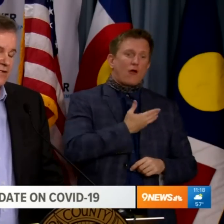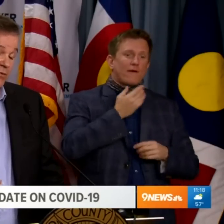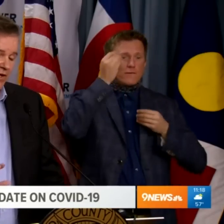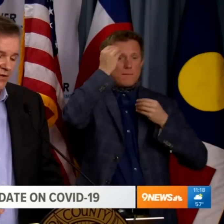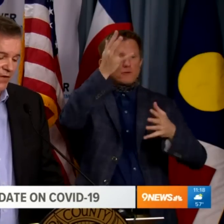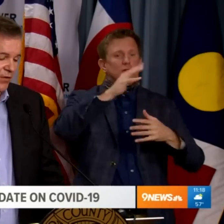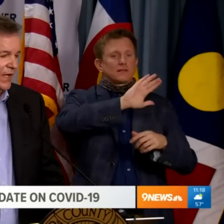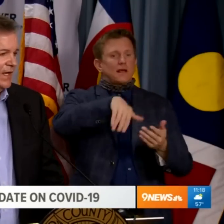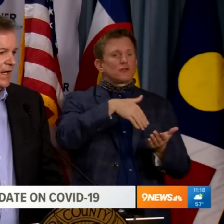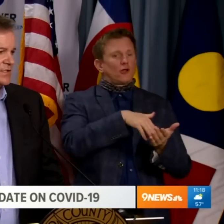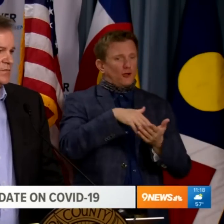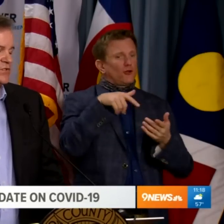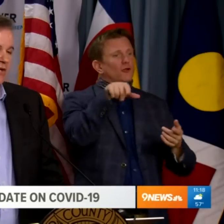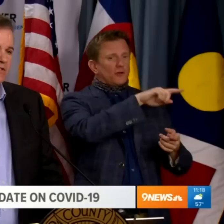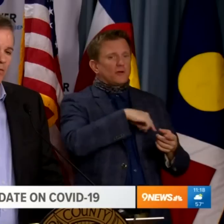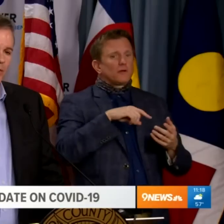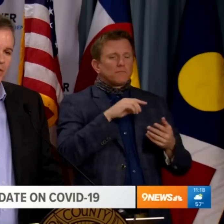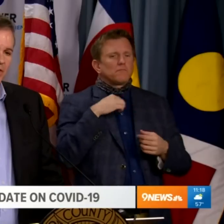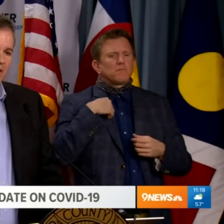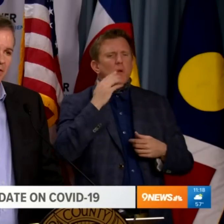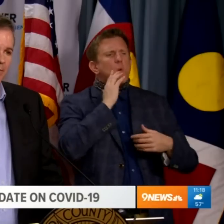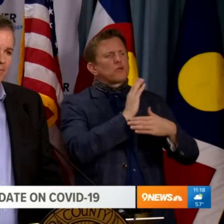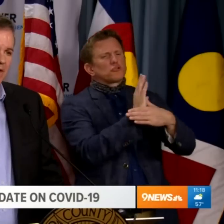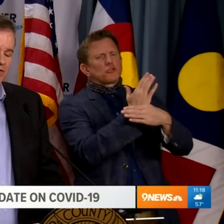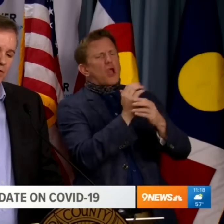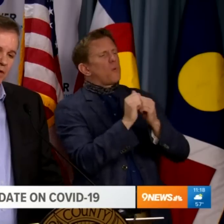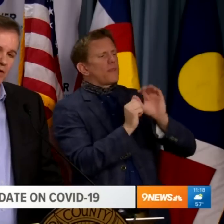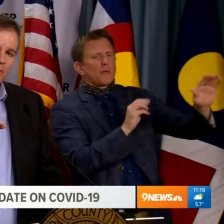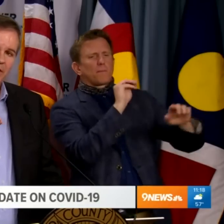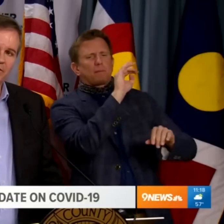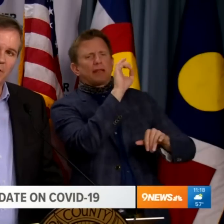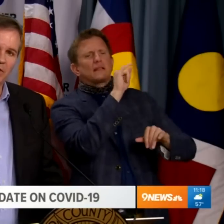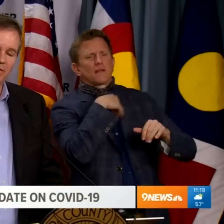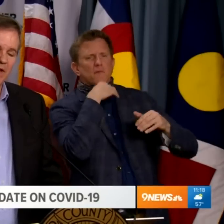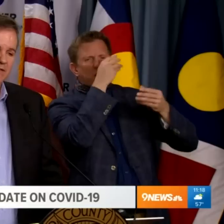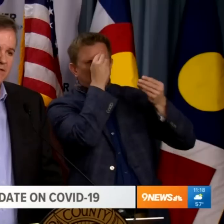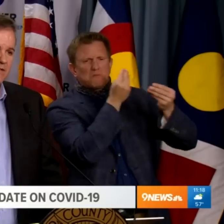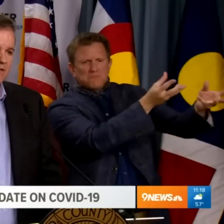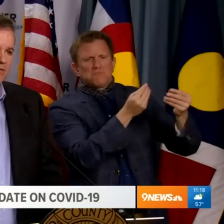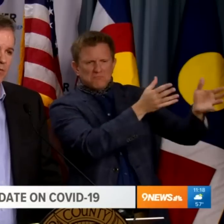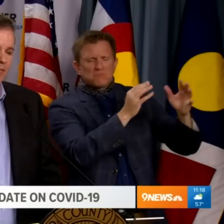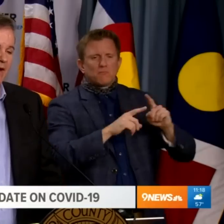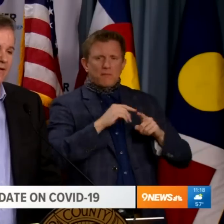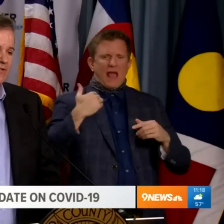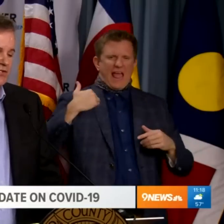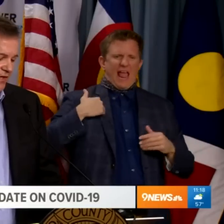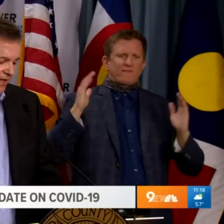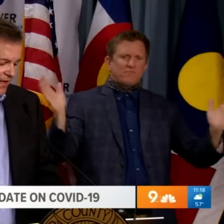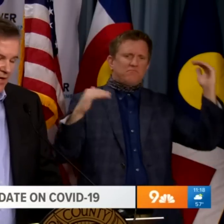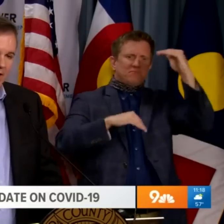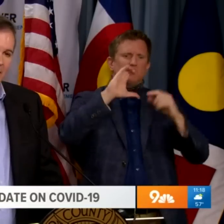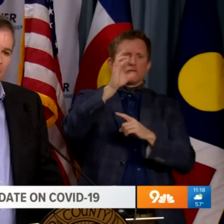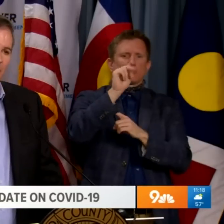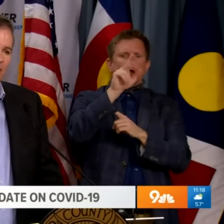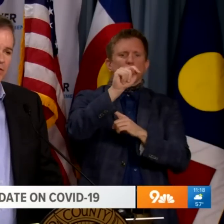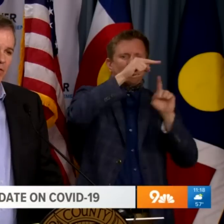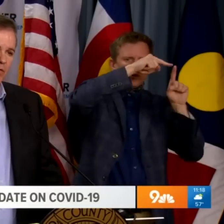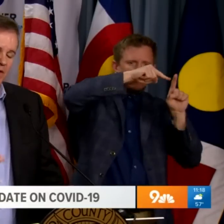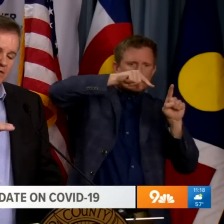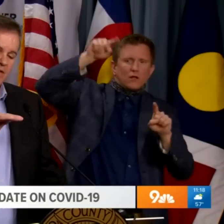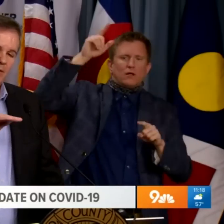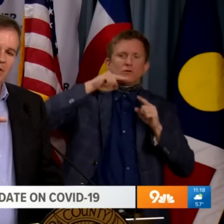I'm pleased that I'm able to continue to share with you that we are definitely seeing a stabilizing of the number of cases that we've seen